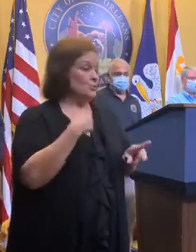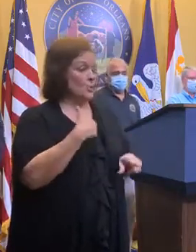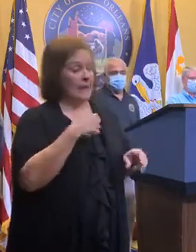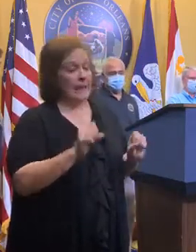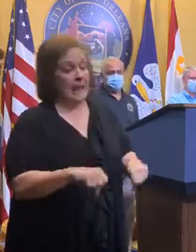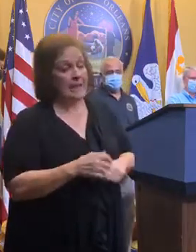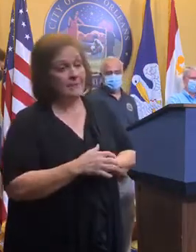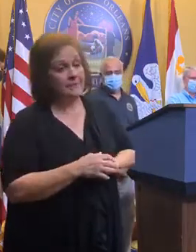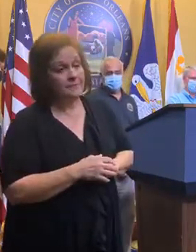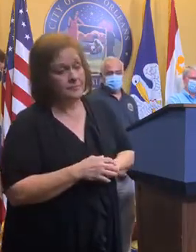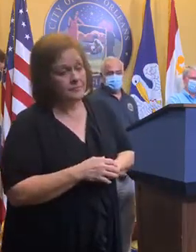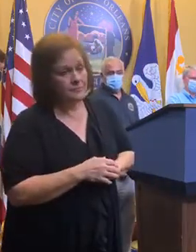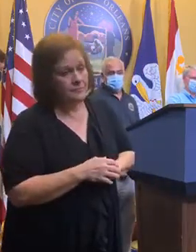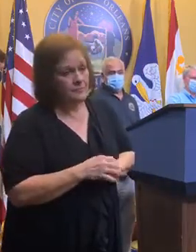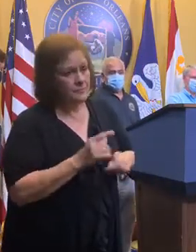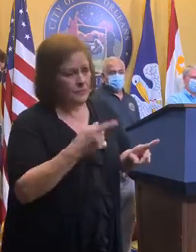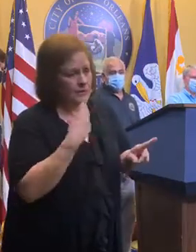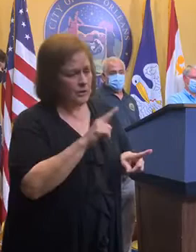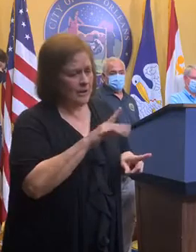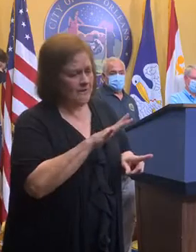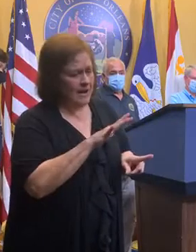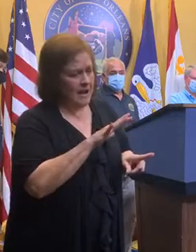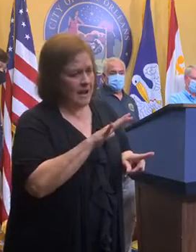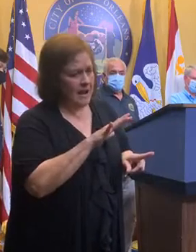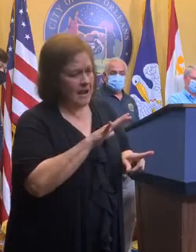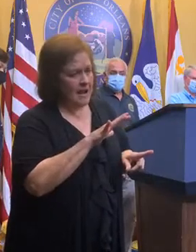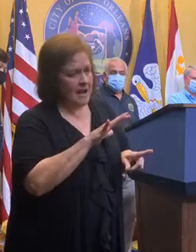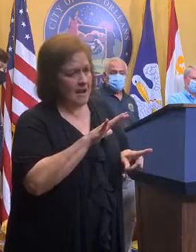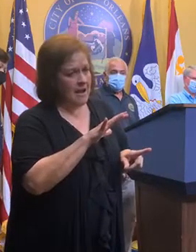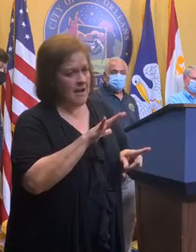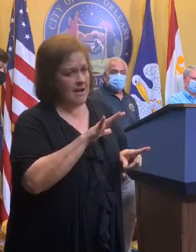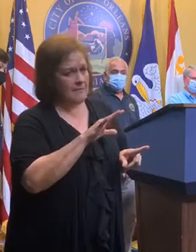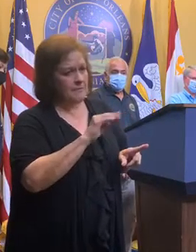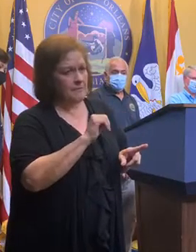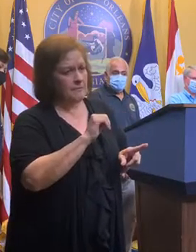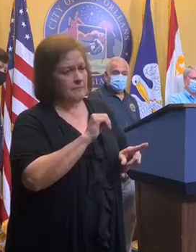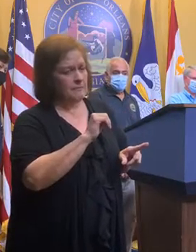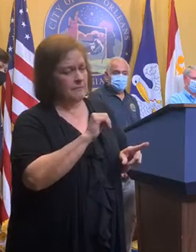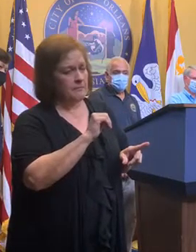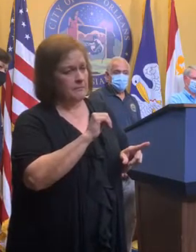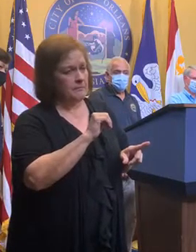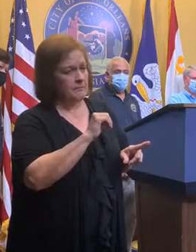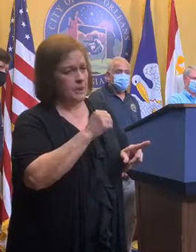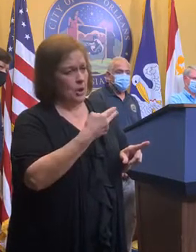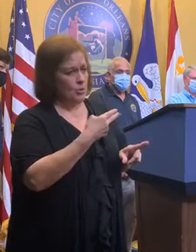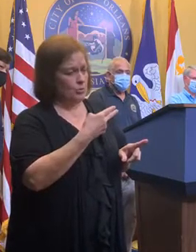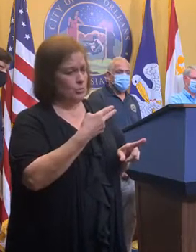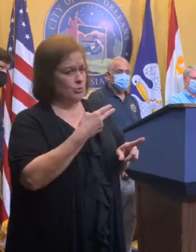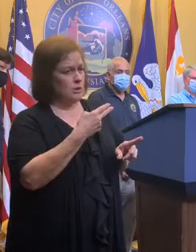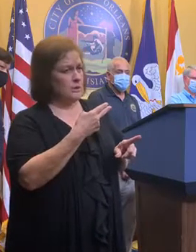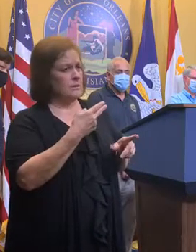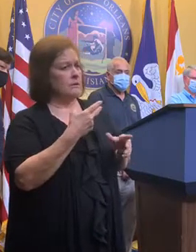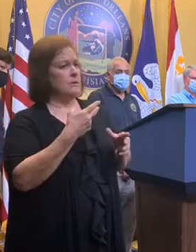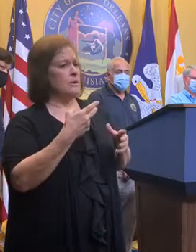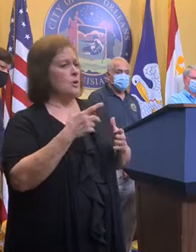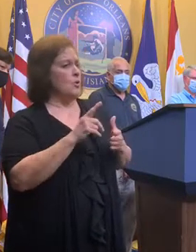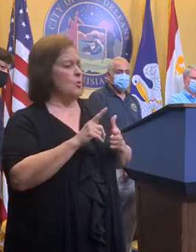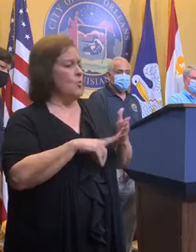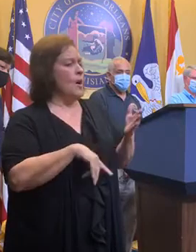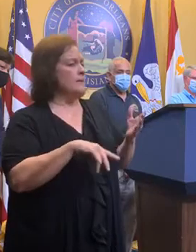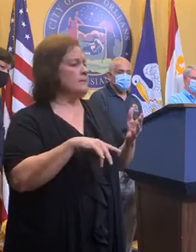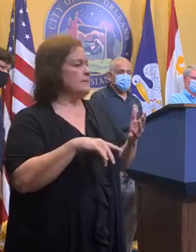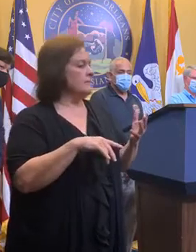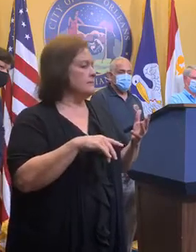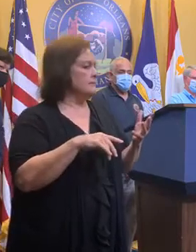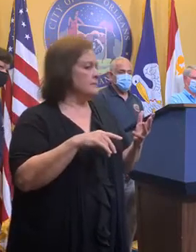question. Right now the 25 hertz capacity, generating capacity is what, and what's the full